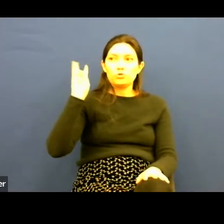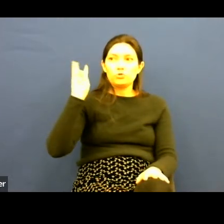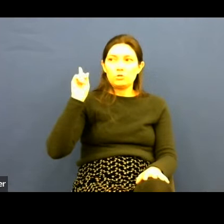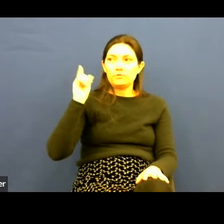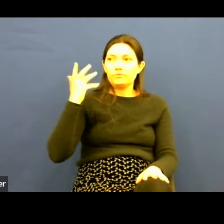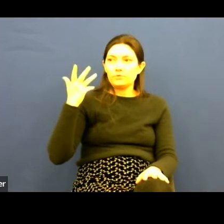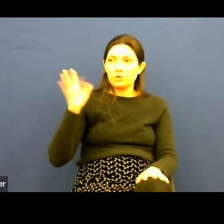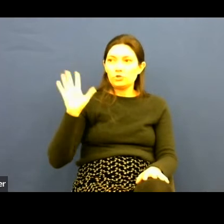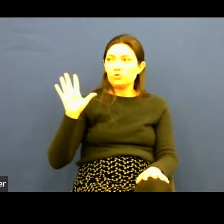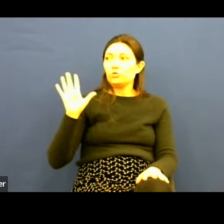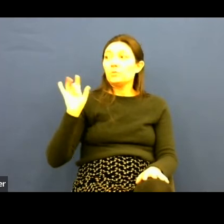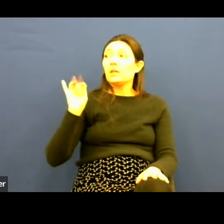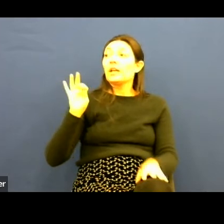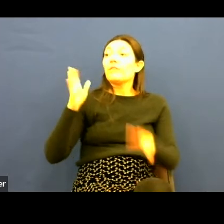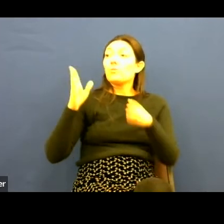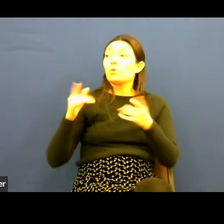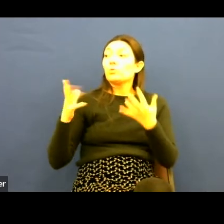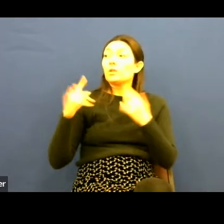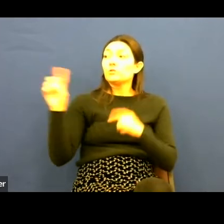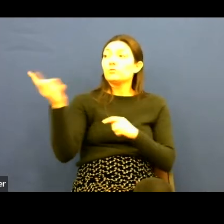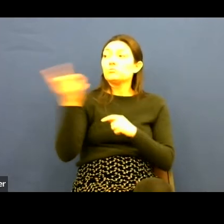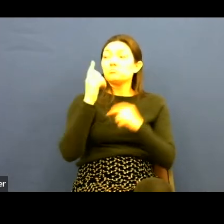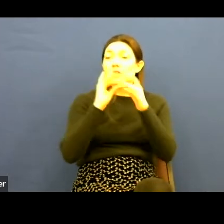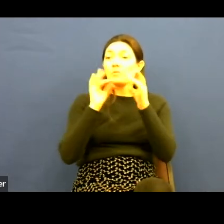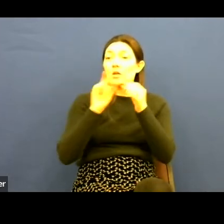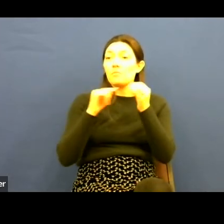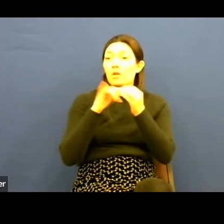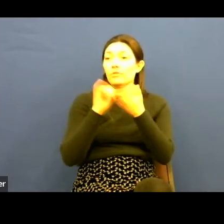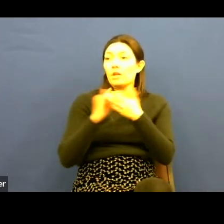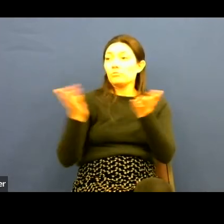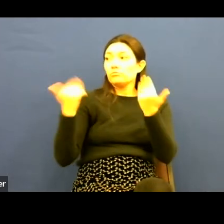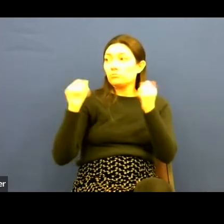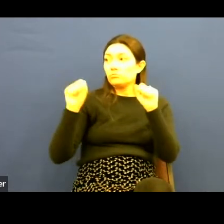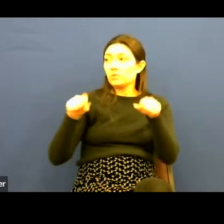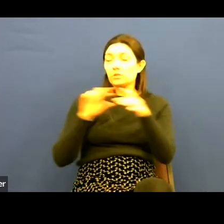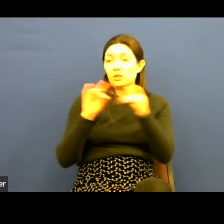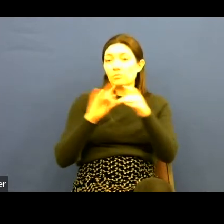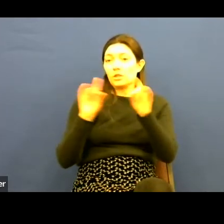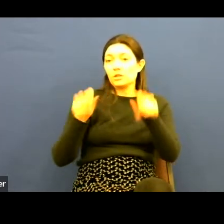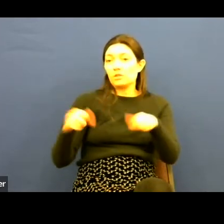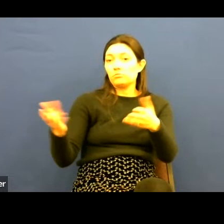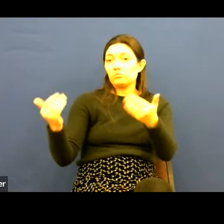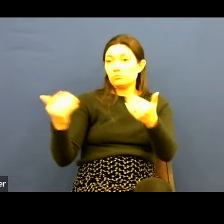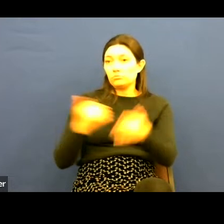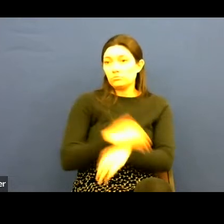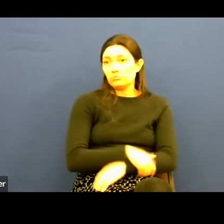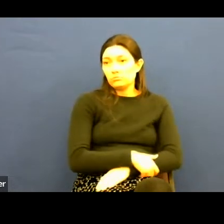showed up to address a comment, provide a comment for that, you are free to do so.